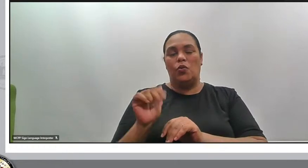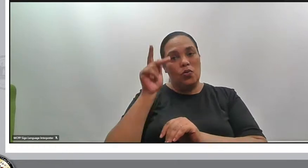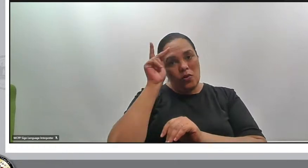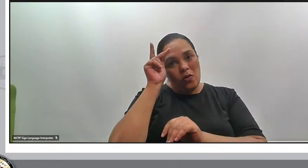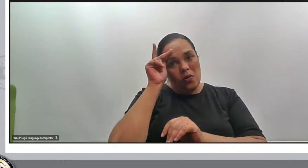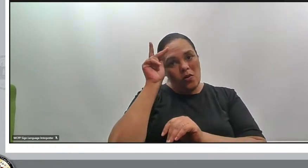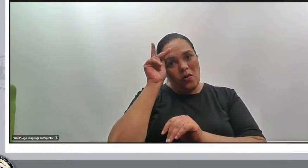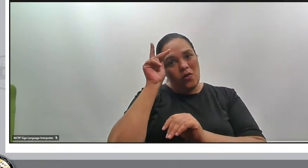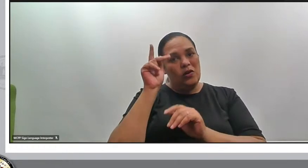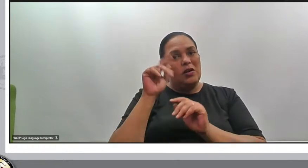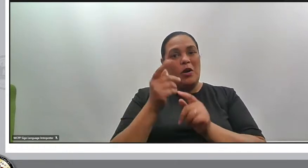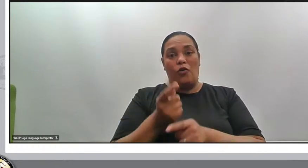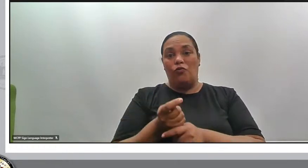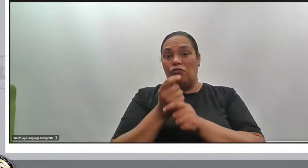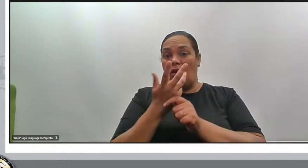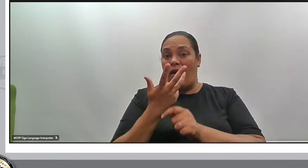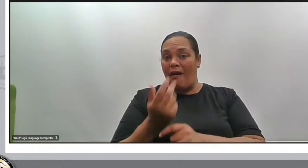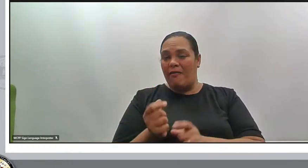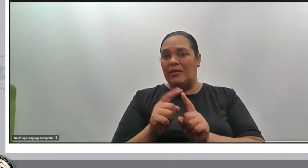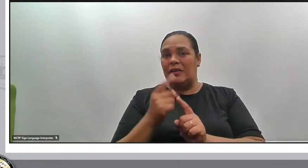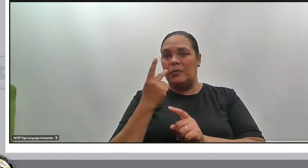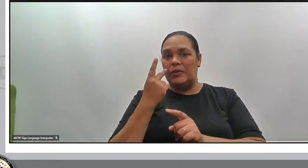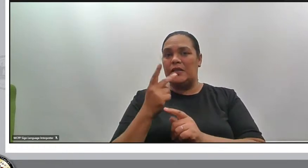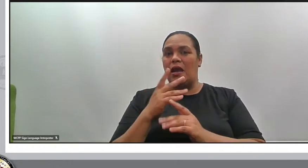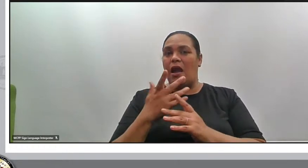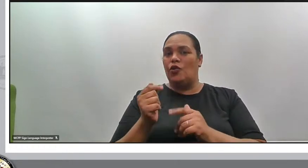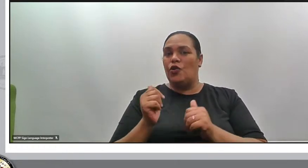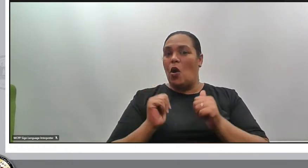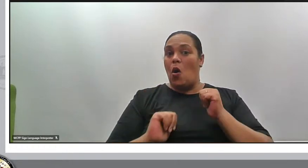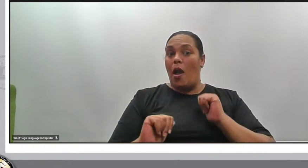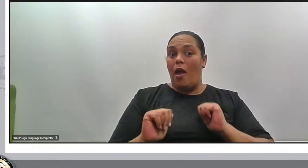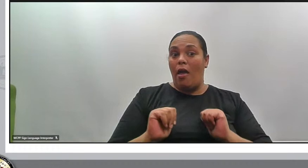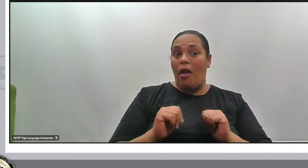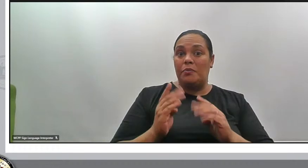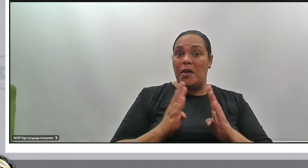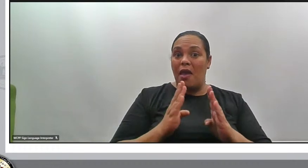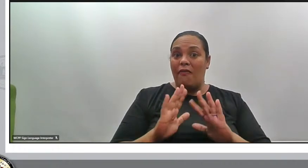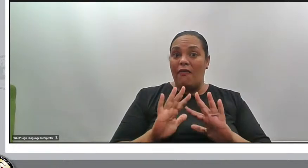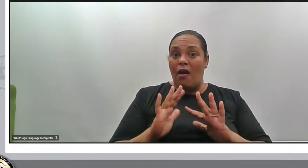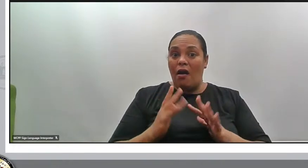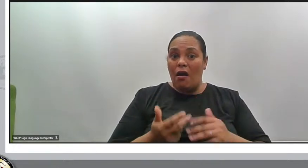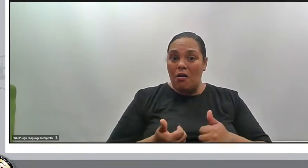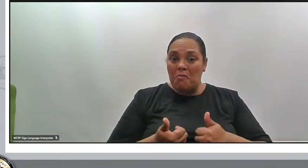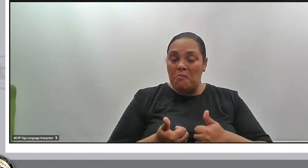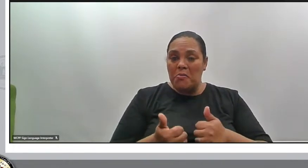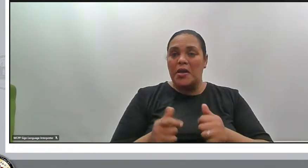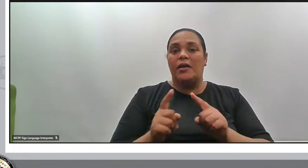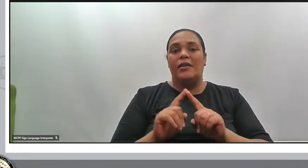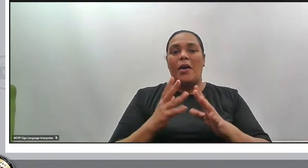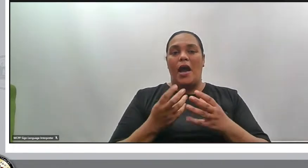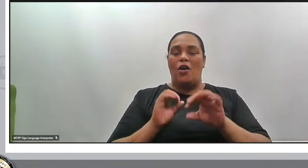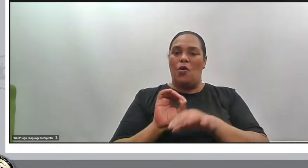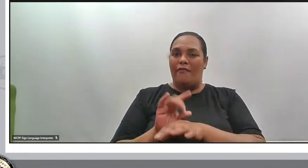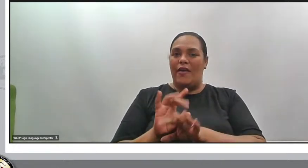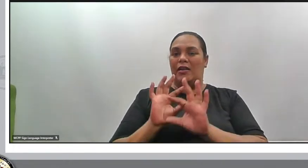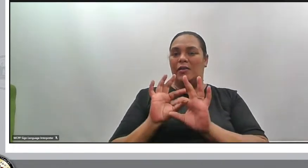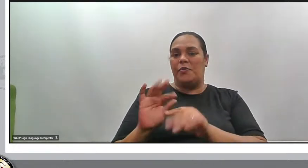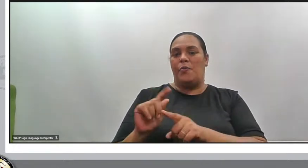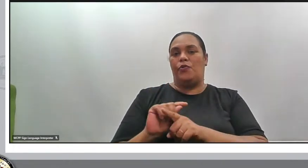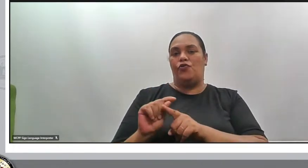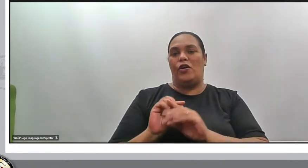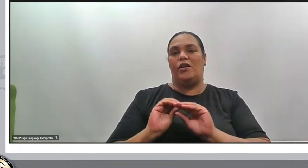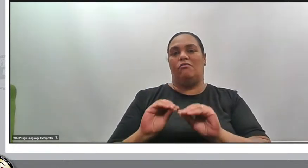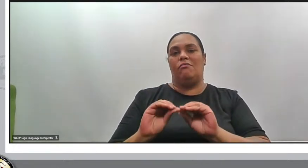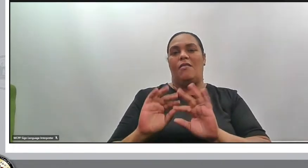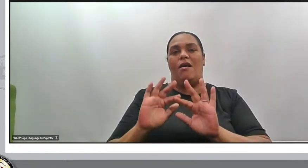of threats and to see how they react to threats, and then to provide them with the applicable and appropriate training sets